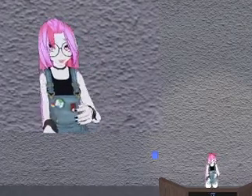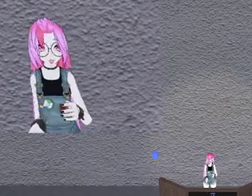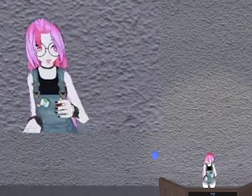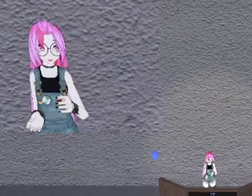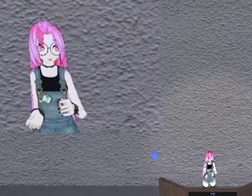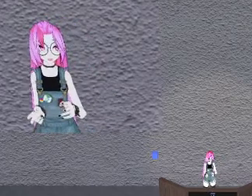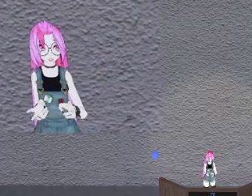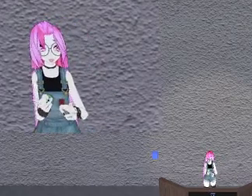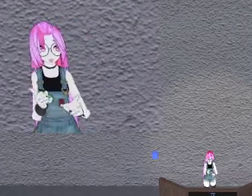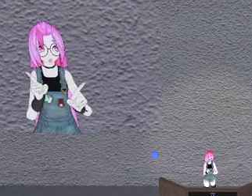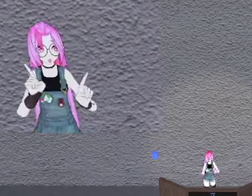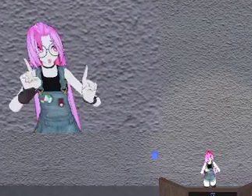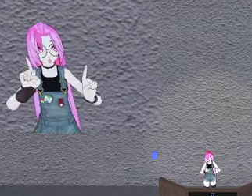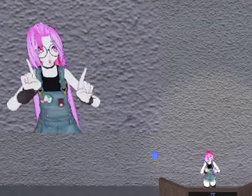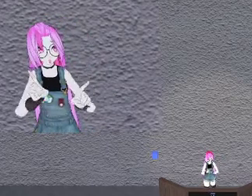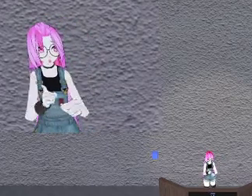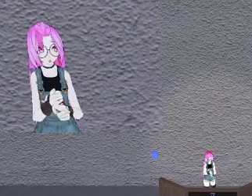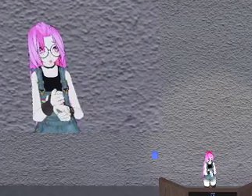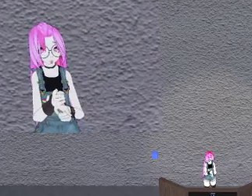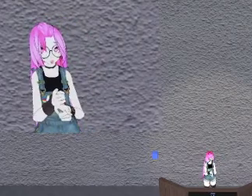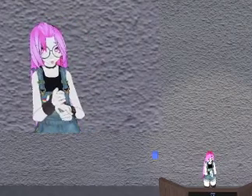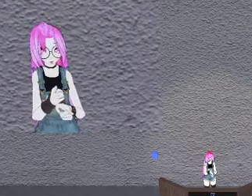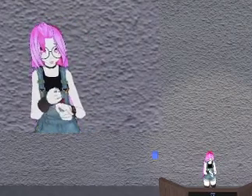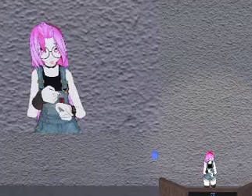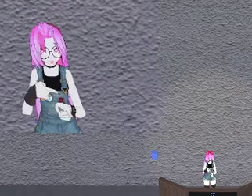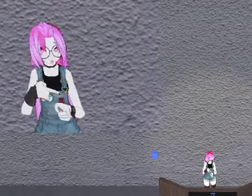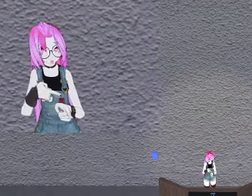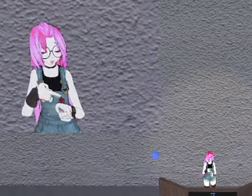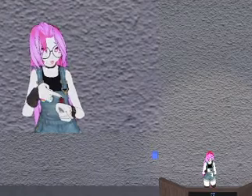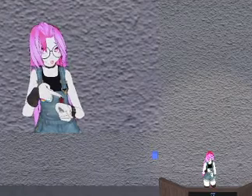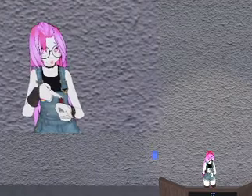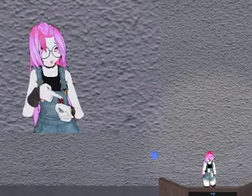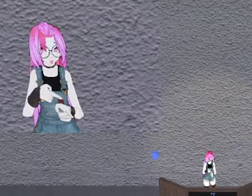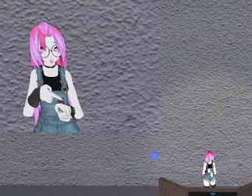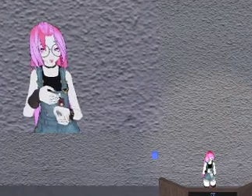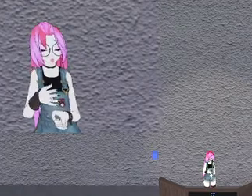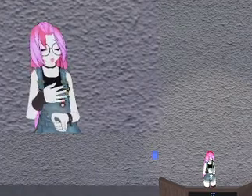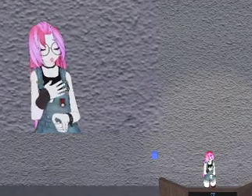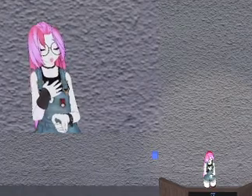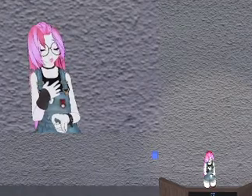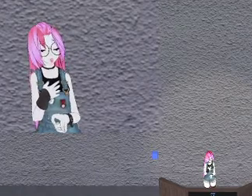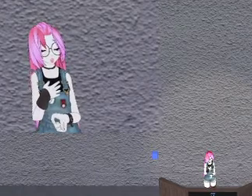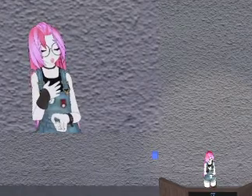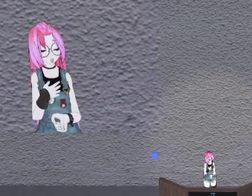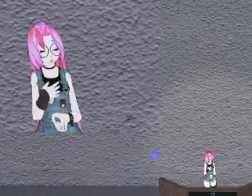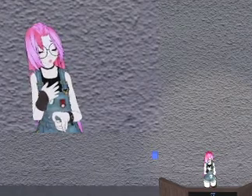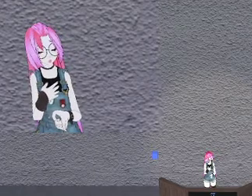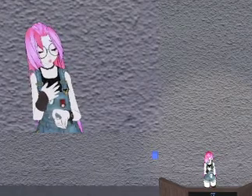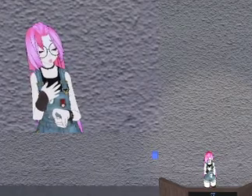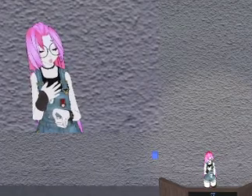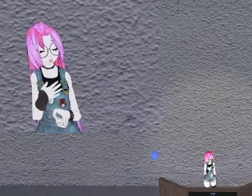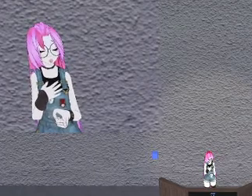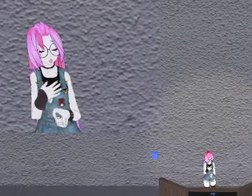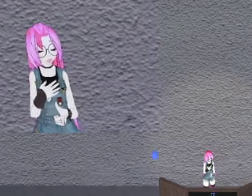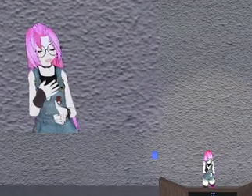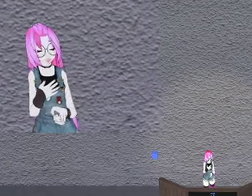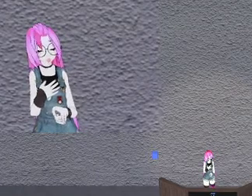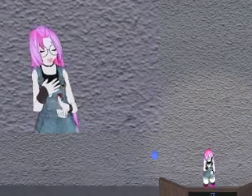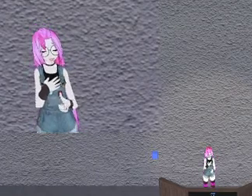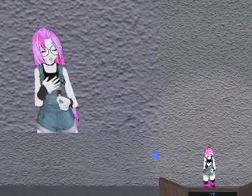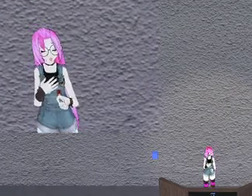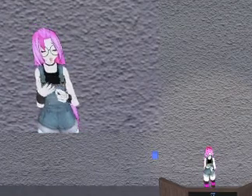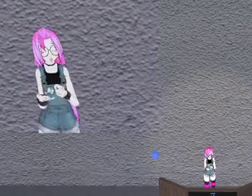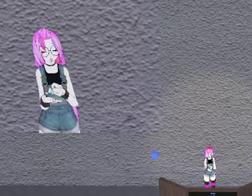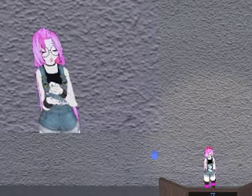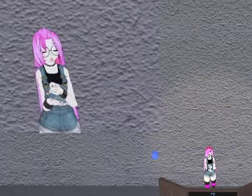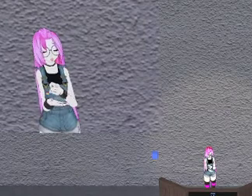just in VR. And you're going to have 2 fingers. This one is stationary. So for me, because I'm right-handed, this is going to be my